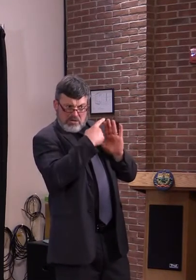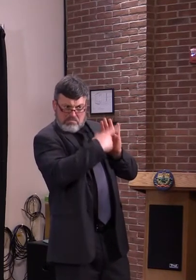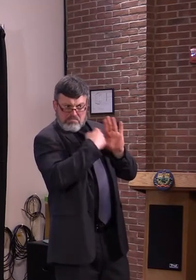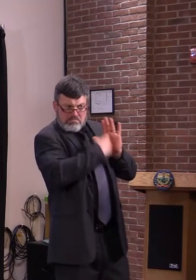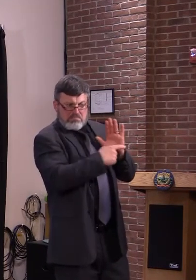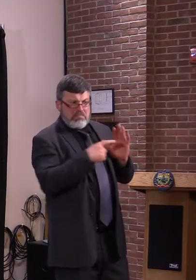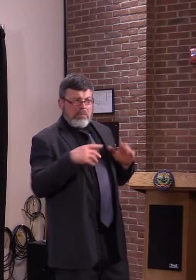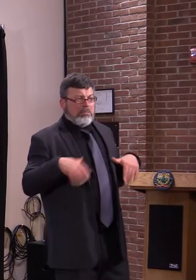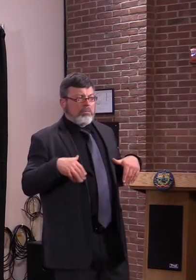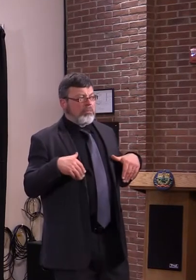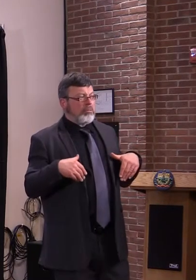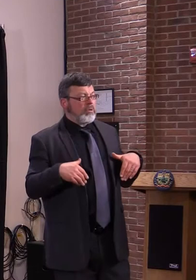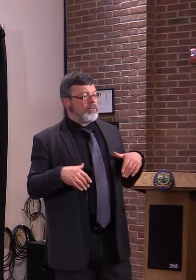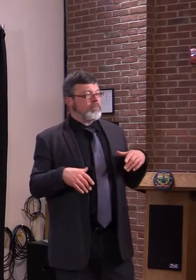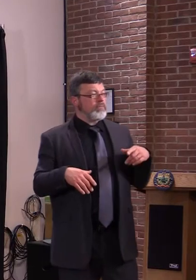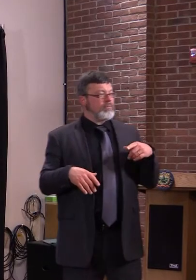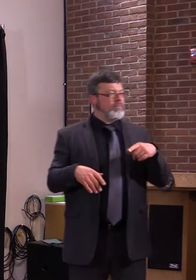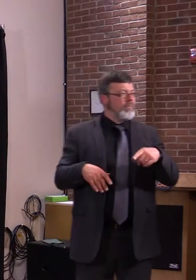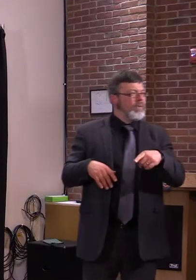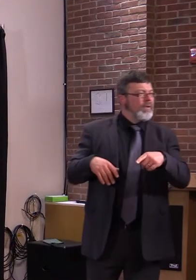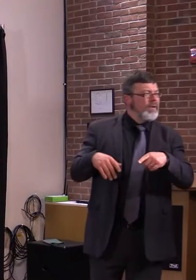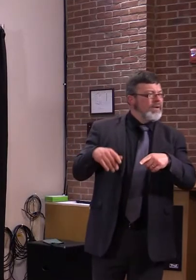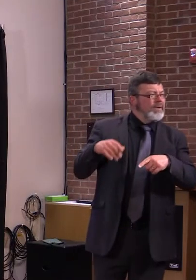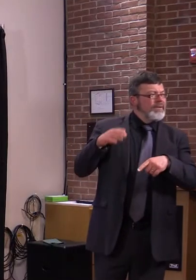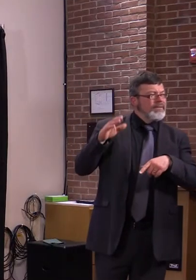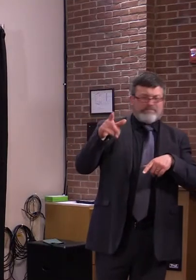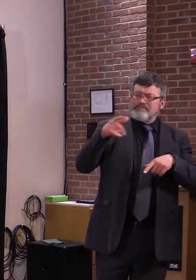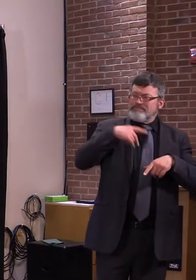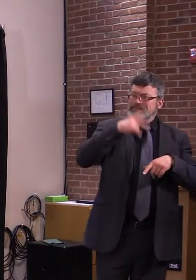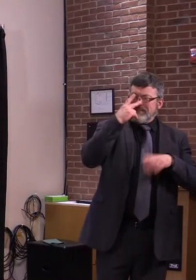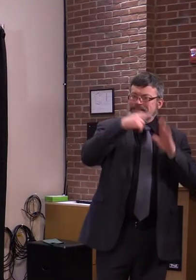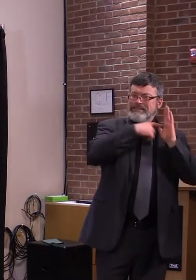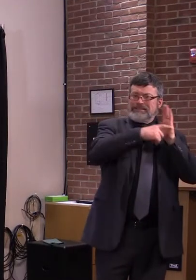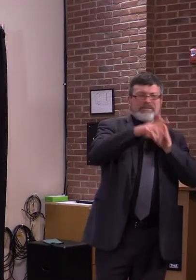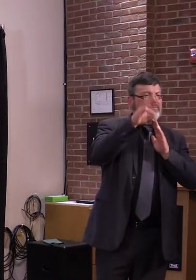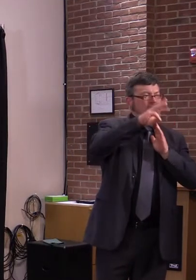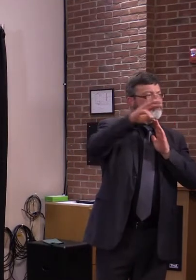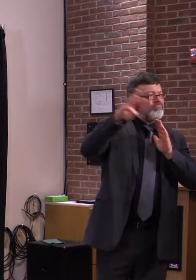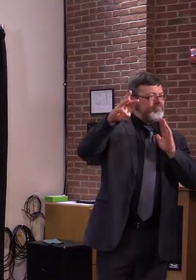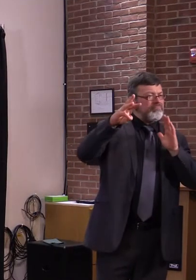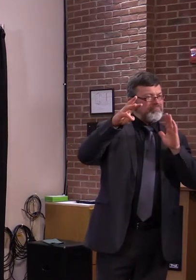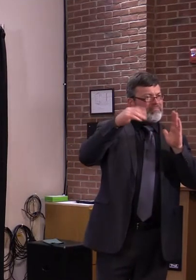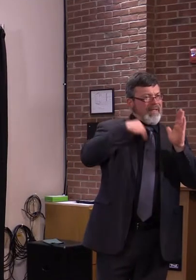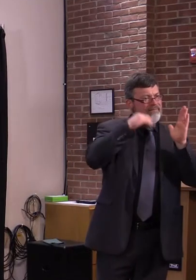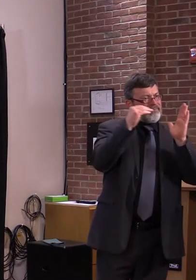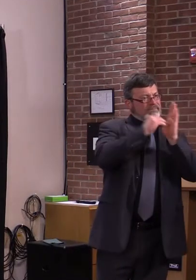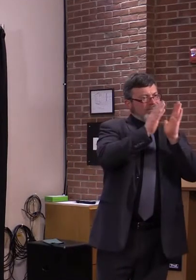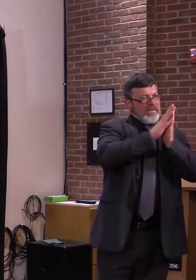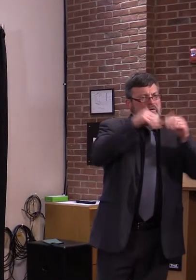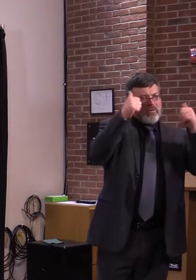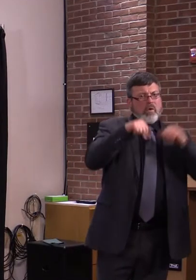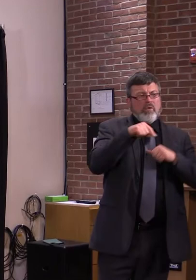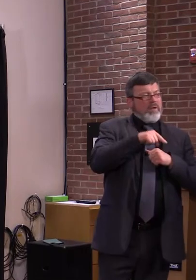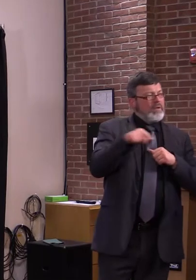we're... Well, it's a bulletin right on the website. Up there for all to see.